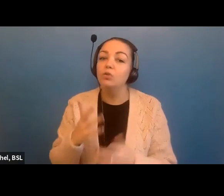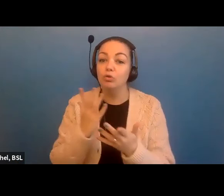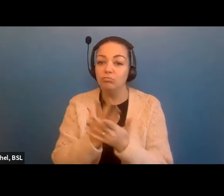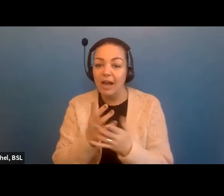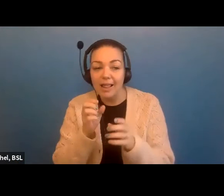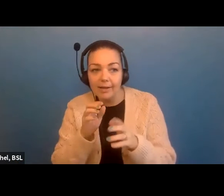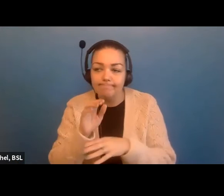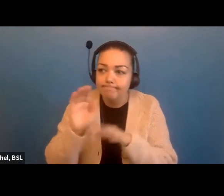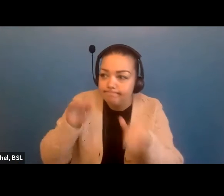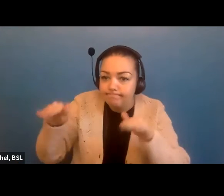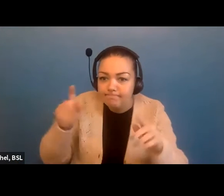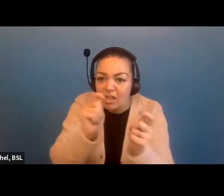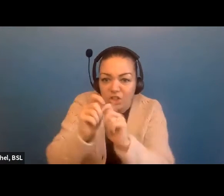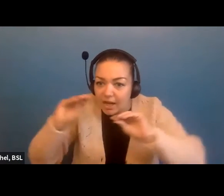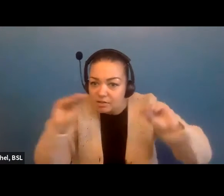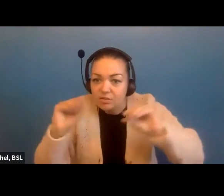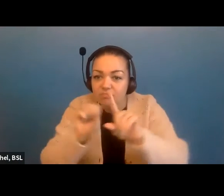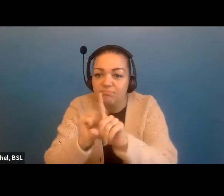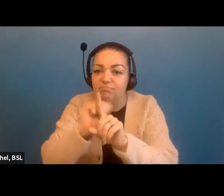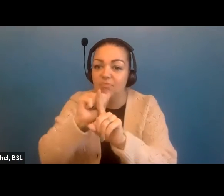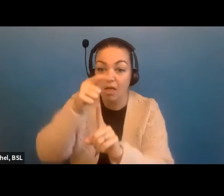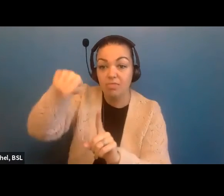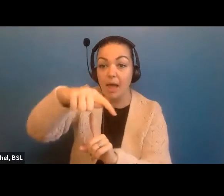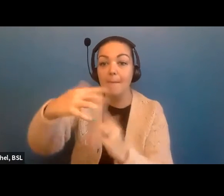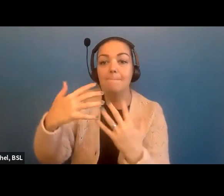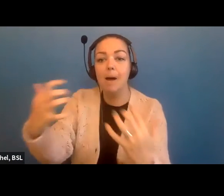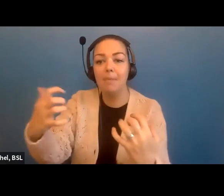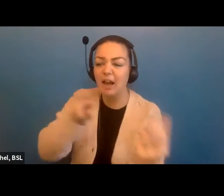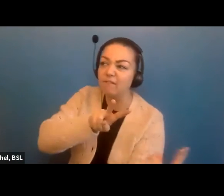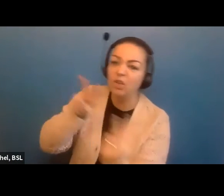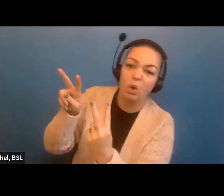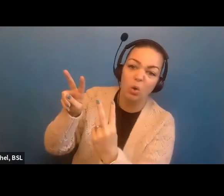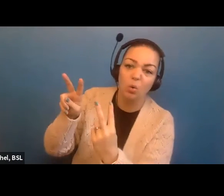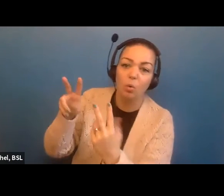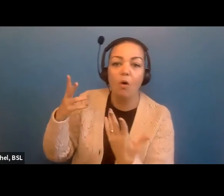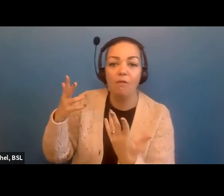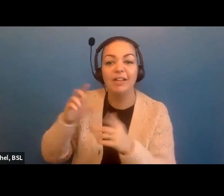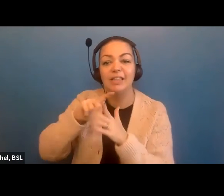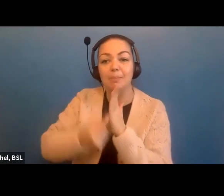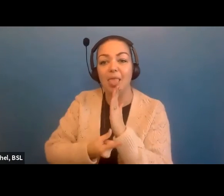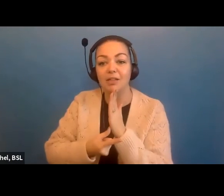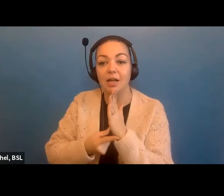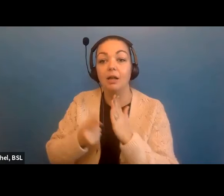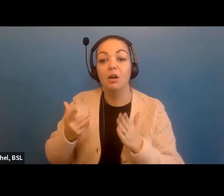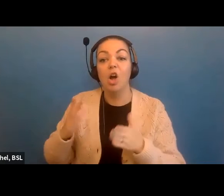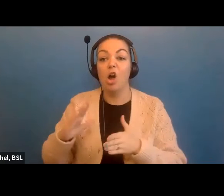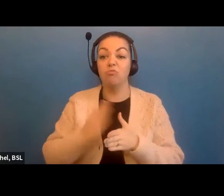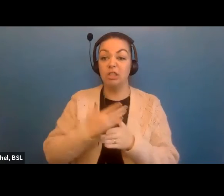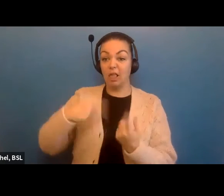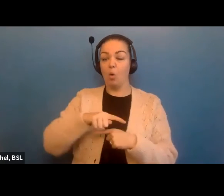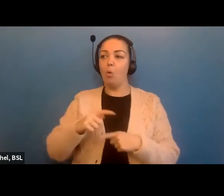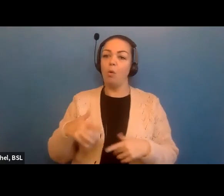public awareness of disability from the medical model to society model, and